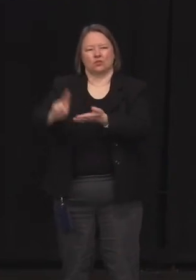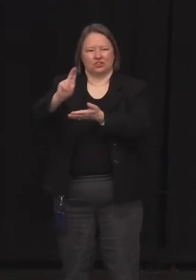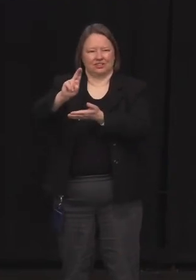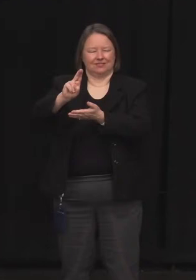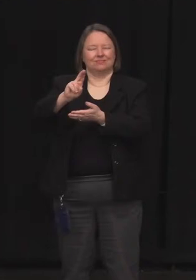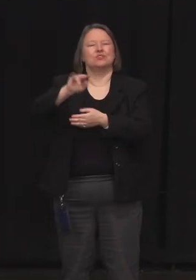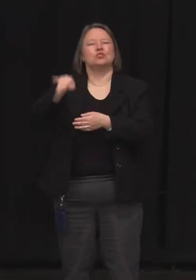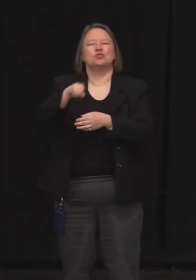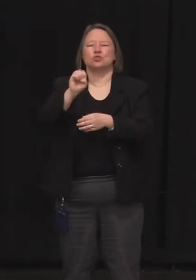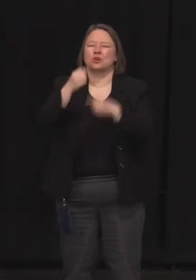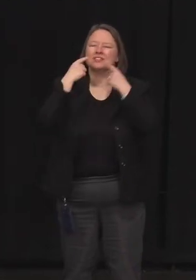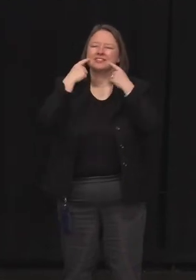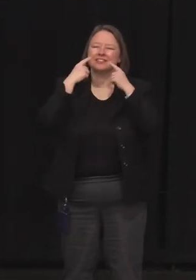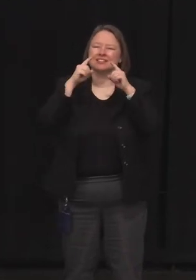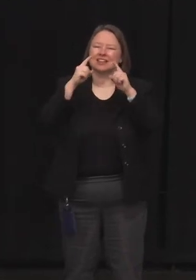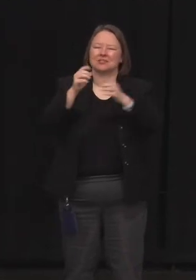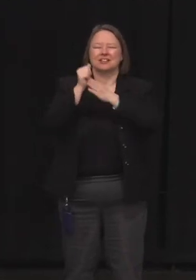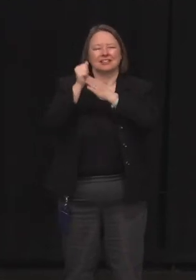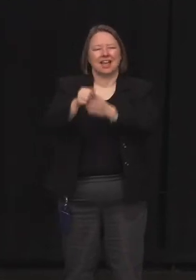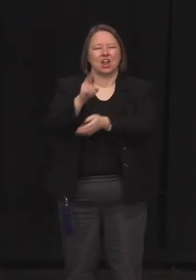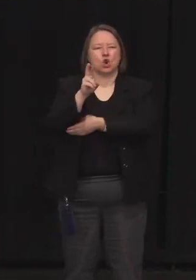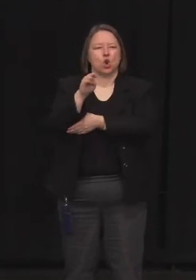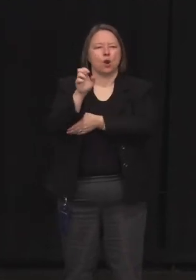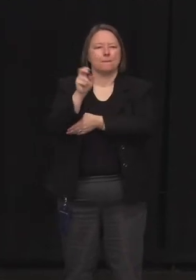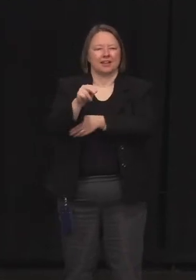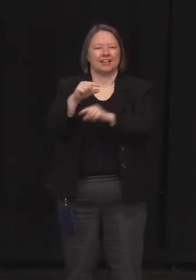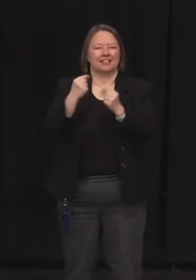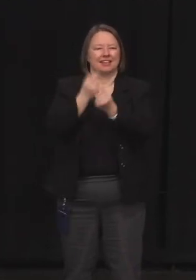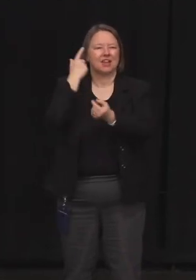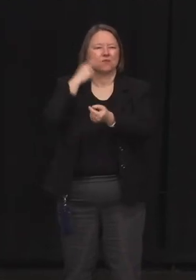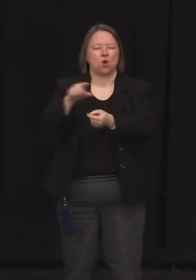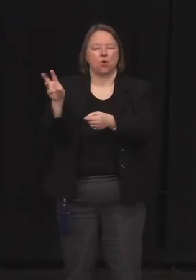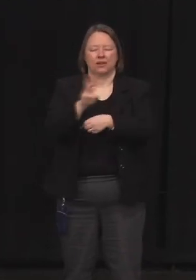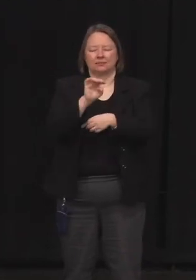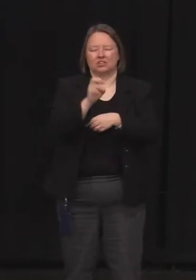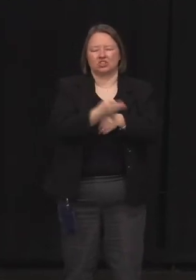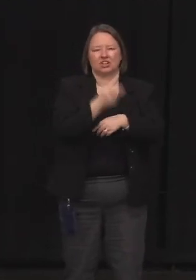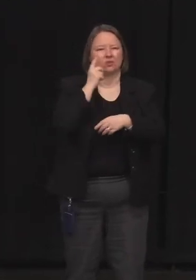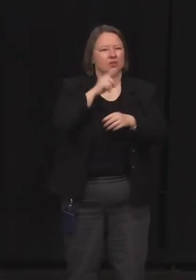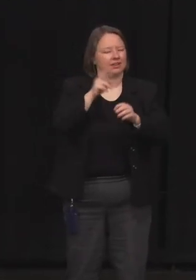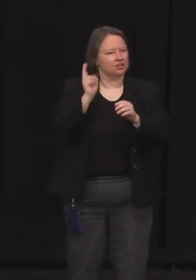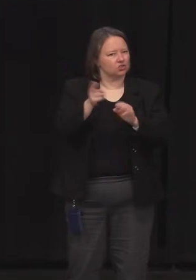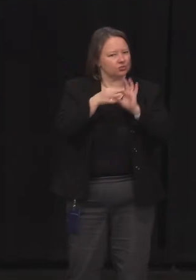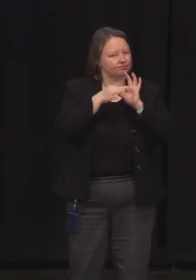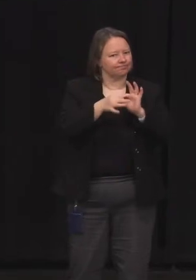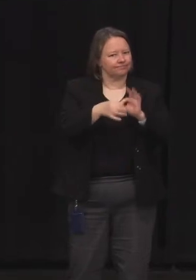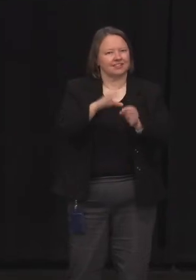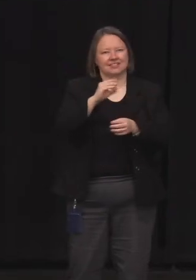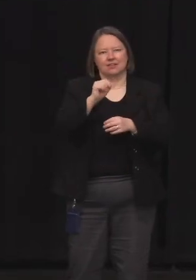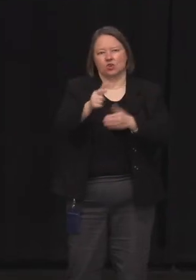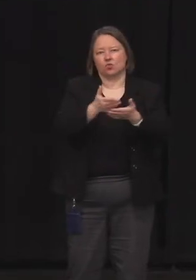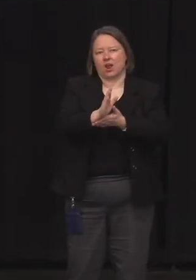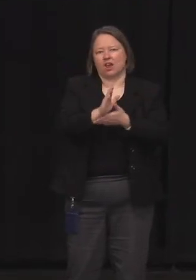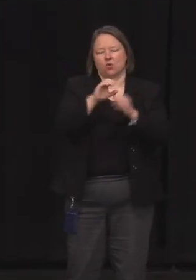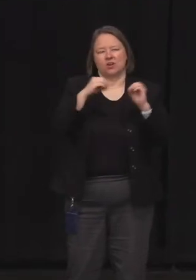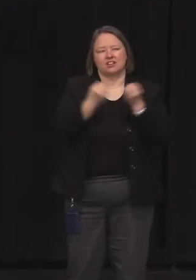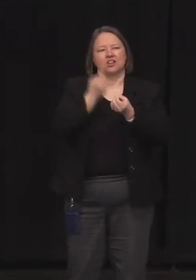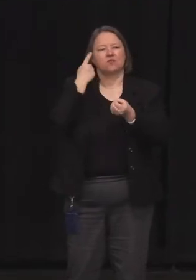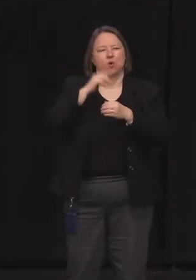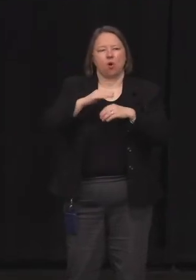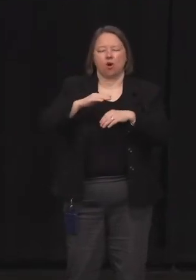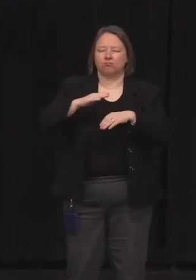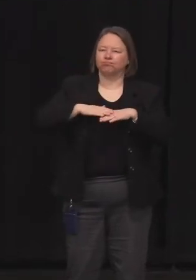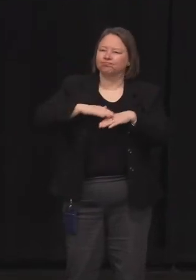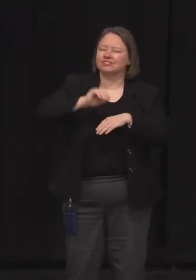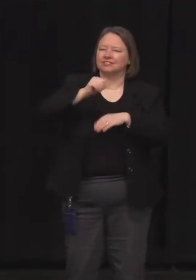Joe successfully led the Urban League of West Michigan, a historic civil rights organization, for nearly 10